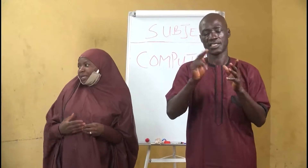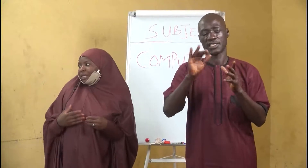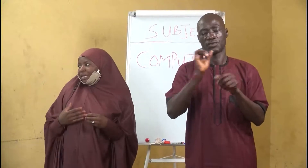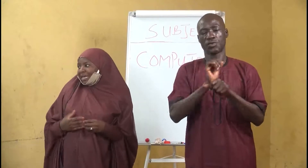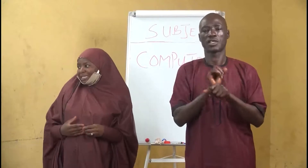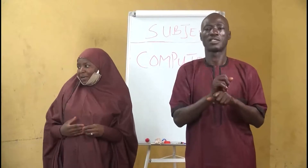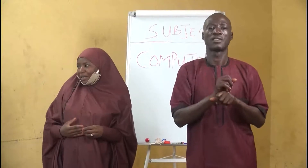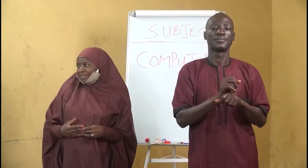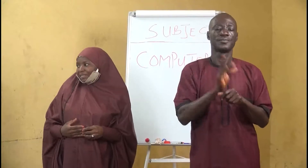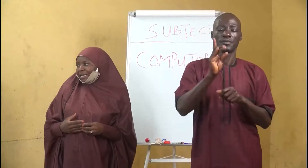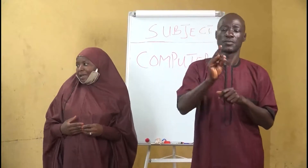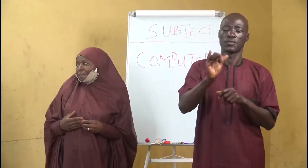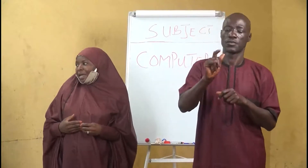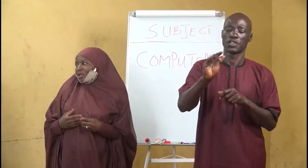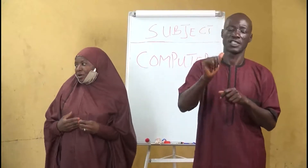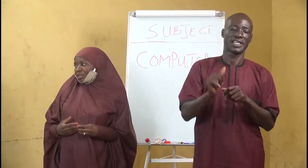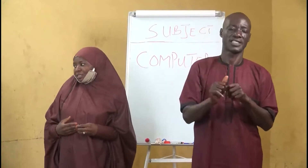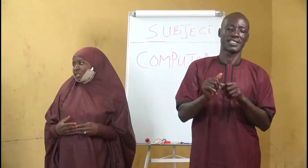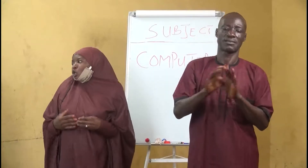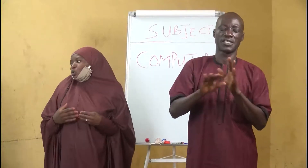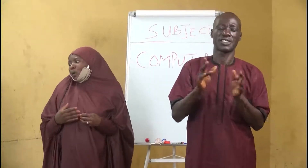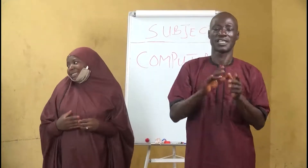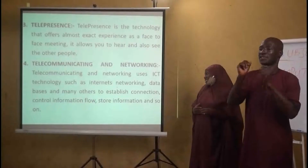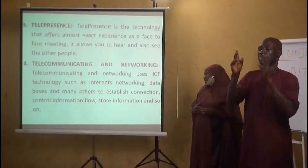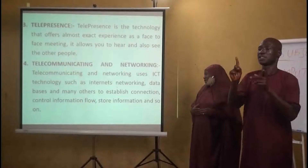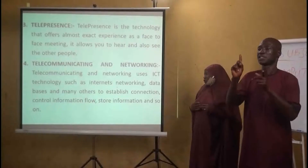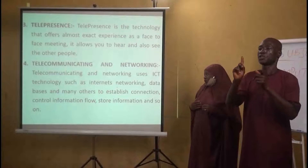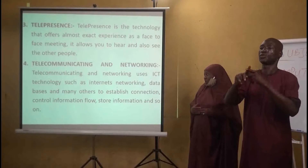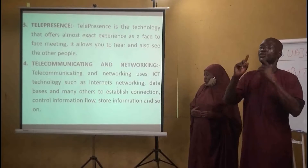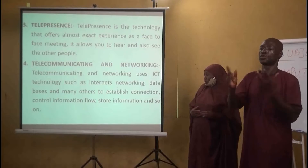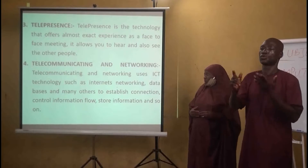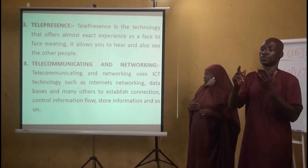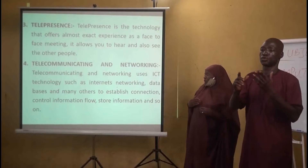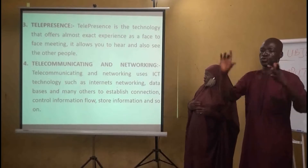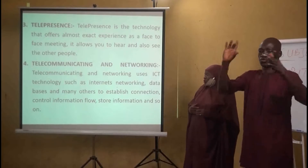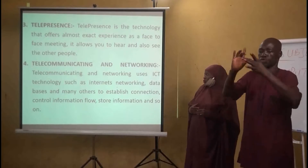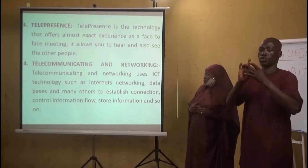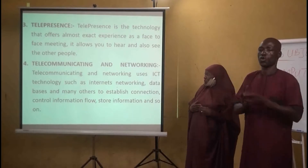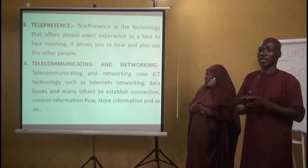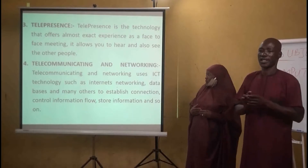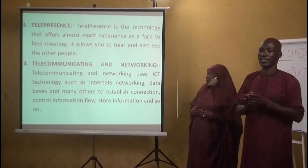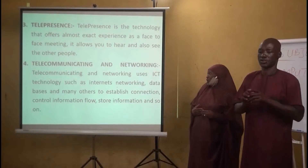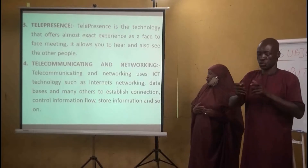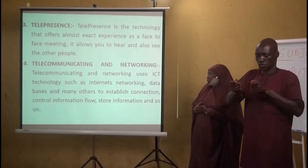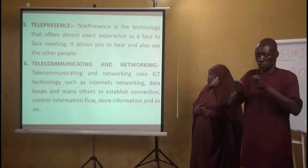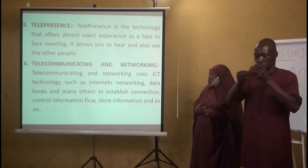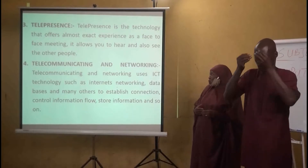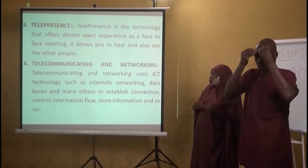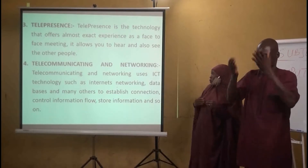the databases, and many others to establish connection, control information flow,